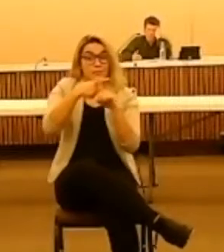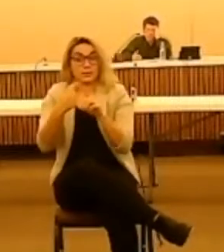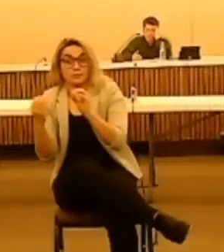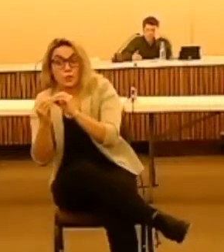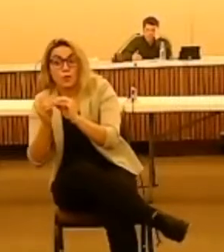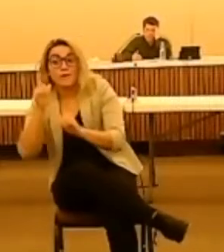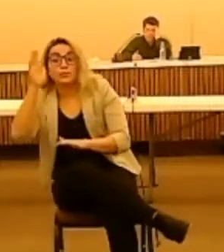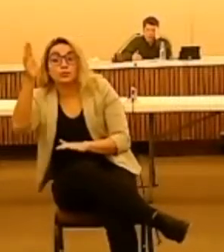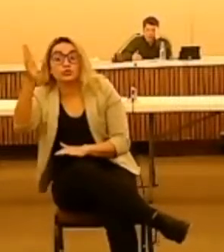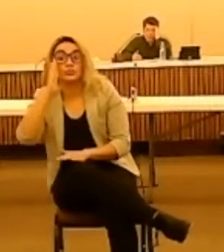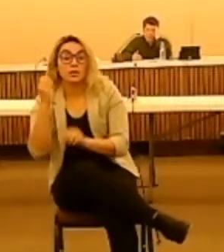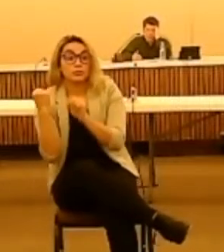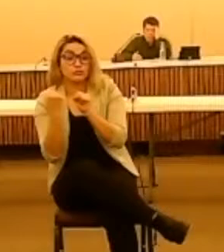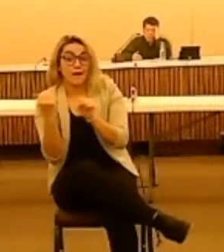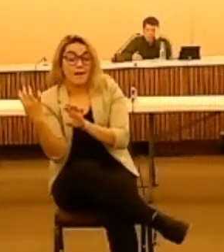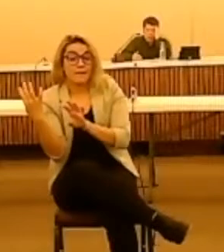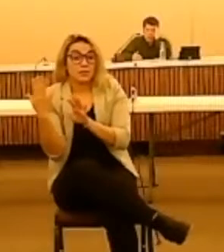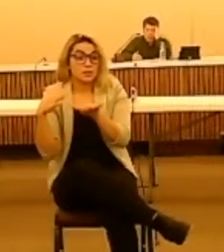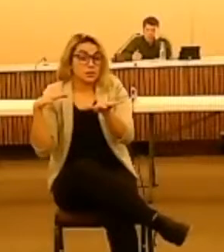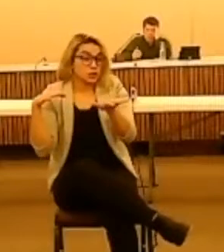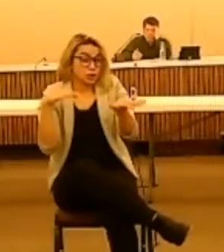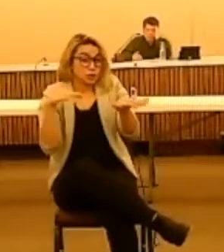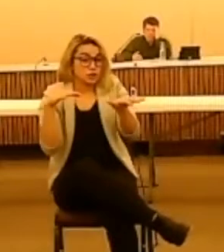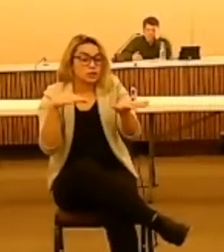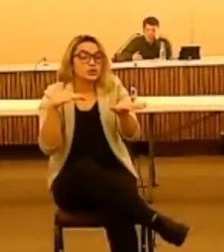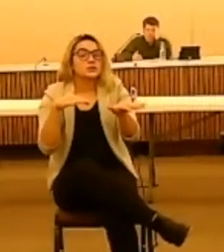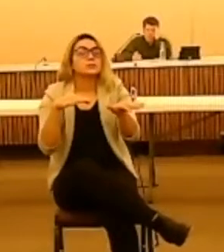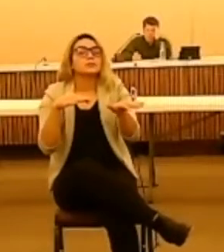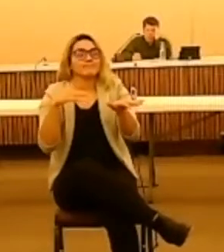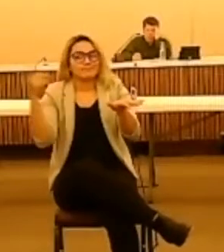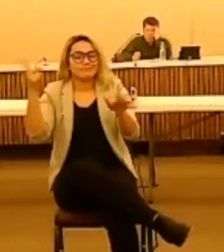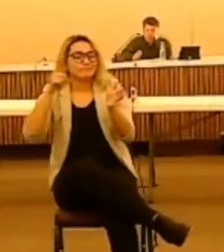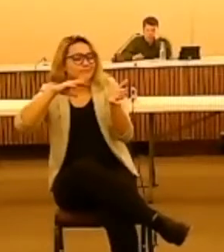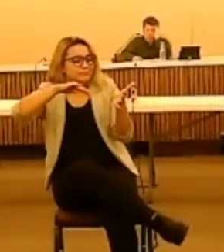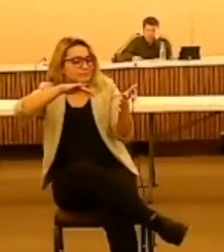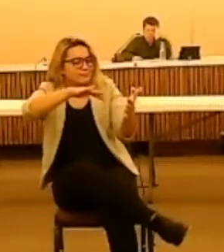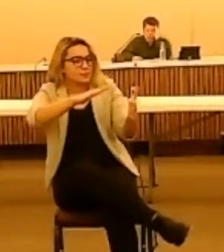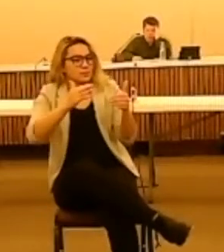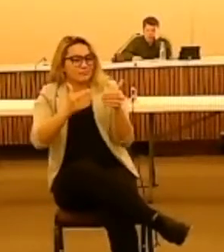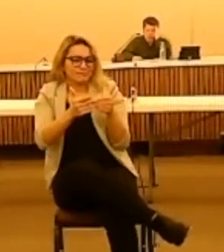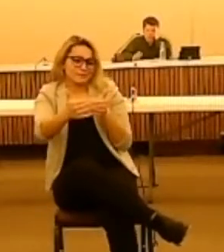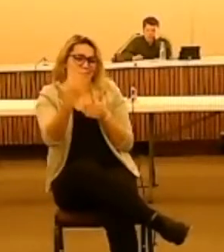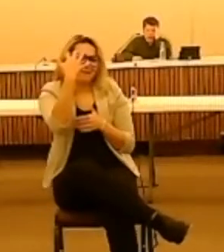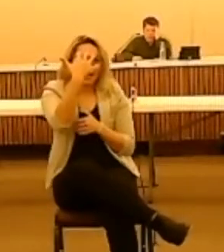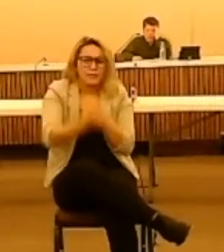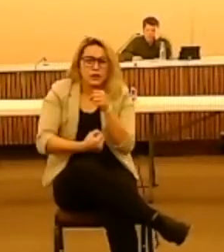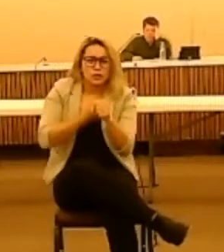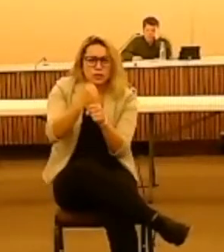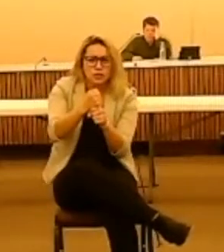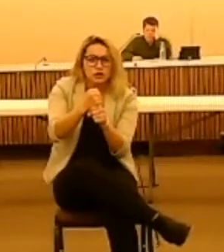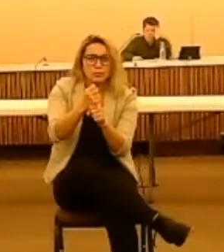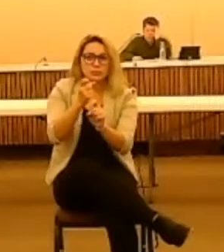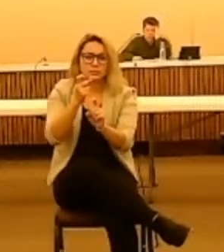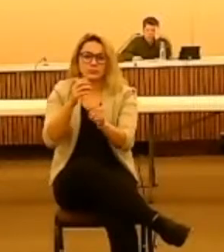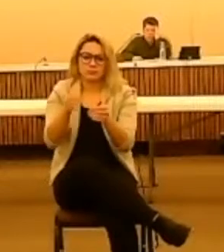growth. It was targeted 5 years out, which I think at this point is maybe 2.5 years